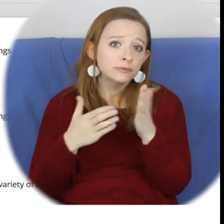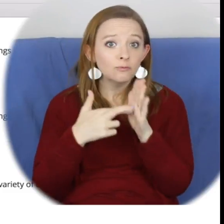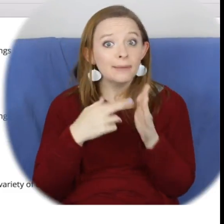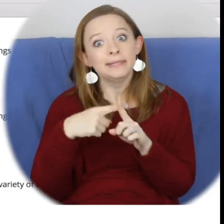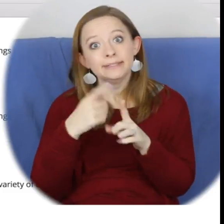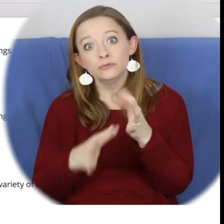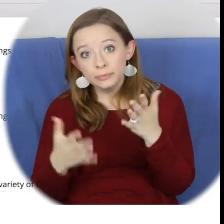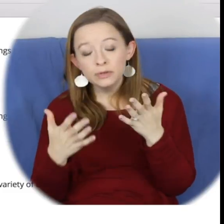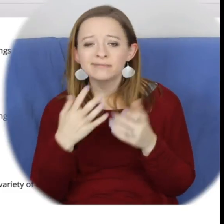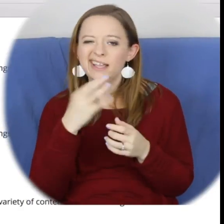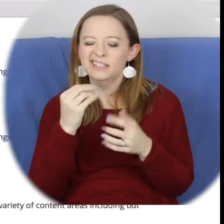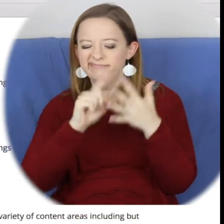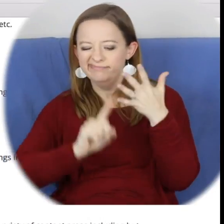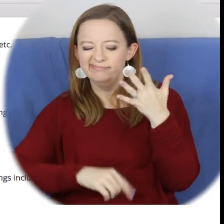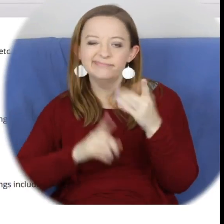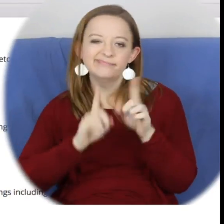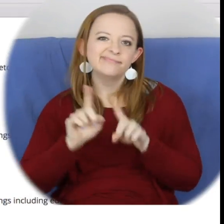institutions, deaf schools,